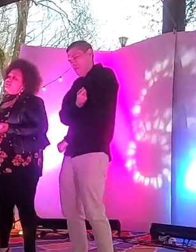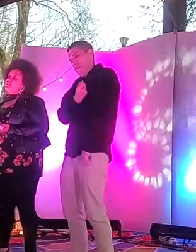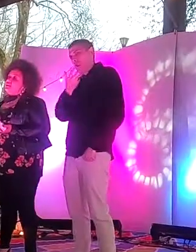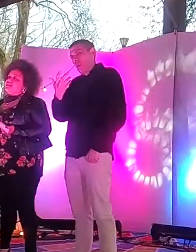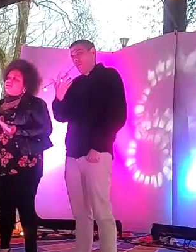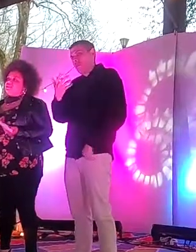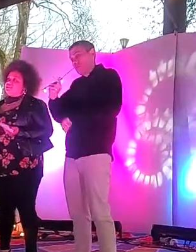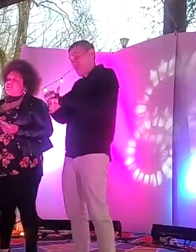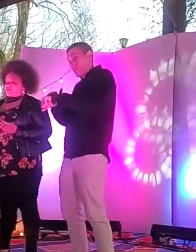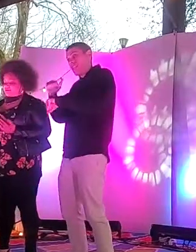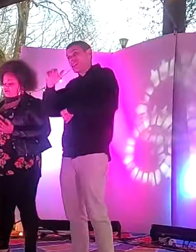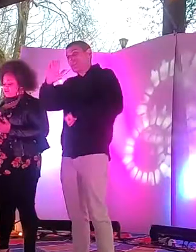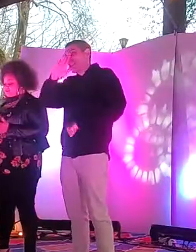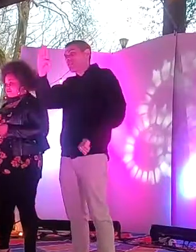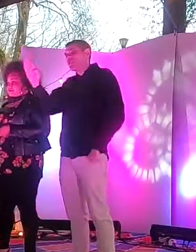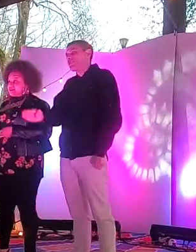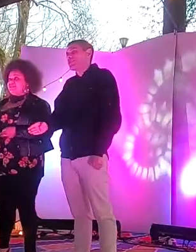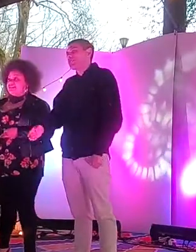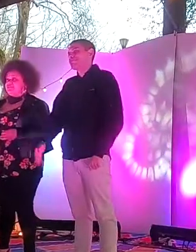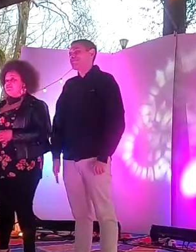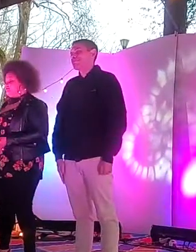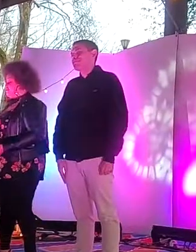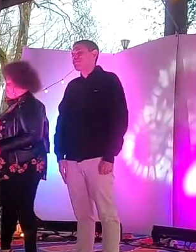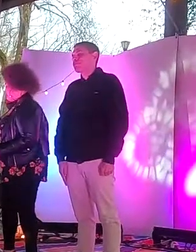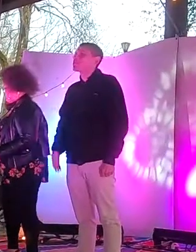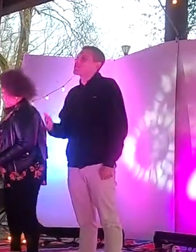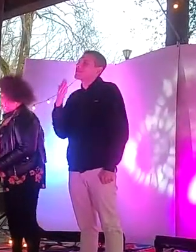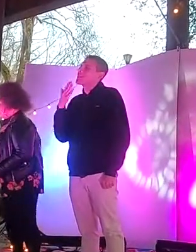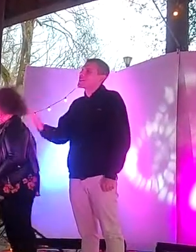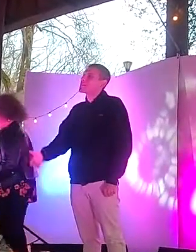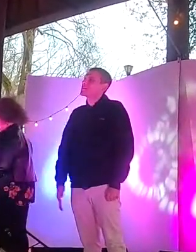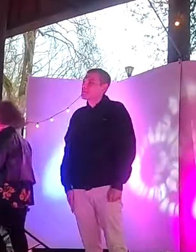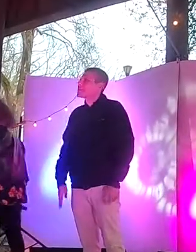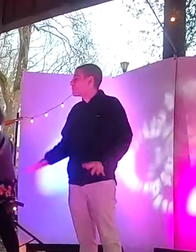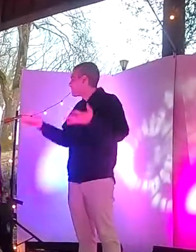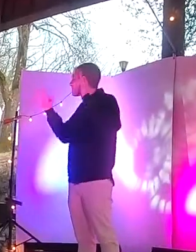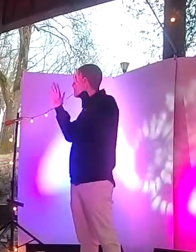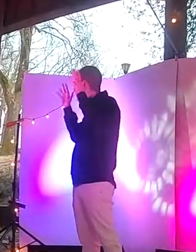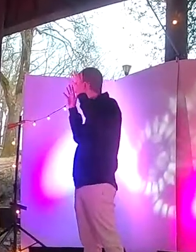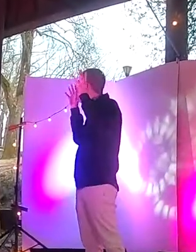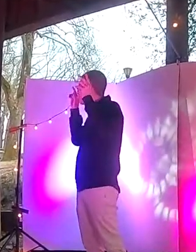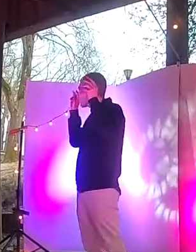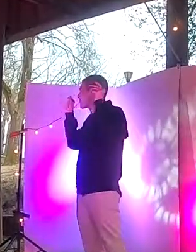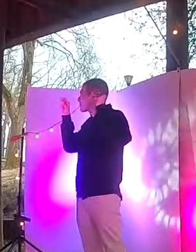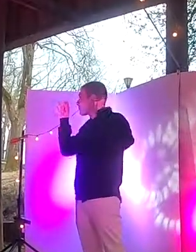never sent it. Thank you. Thank you.